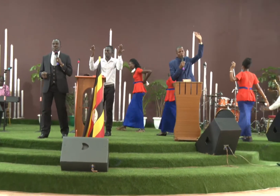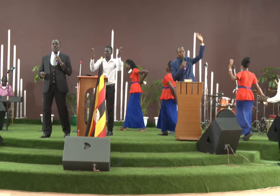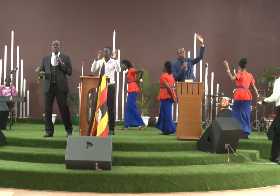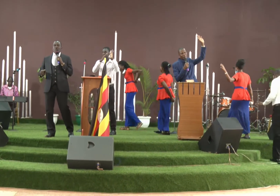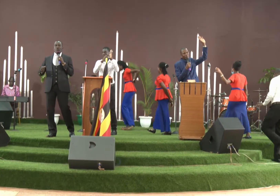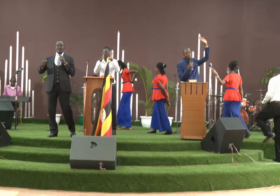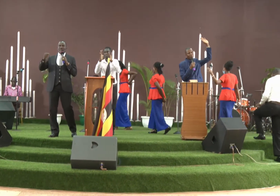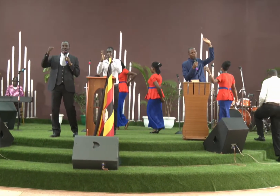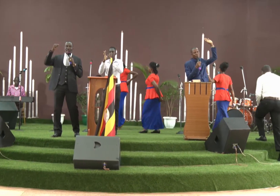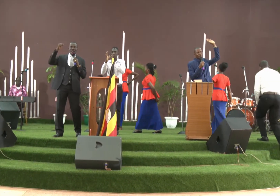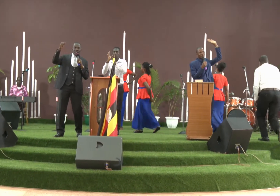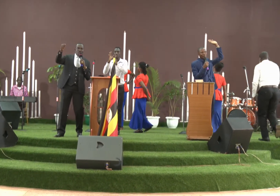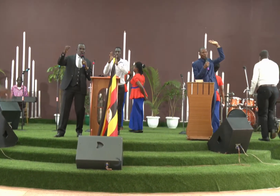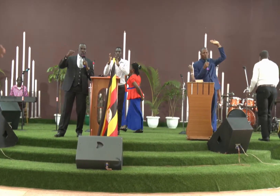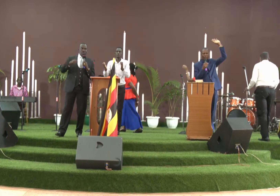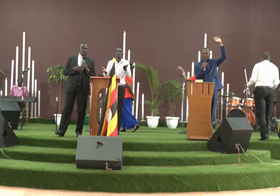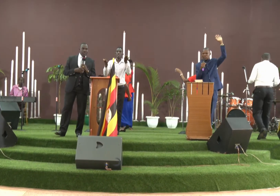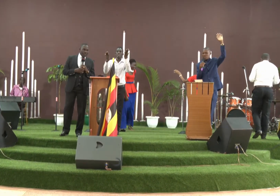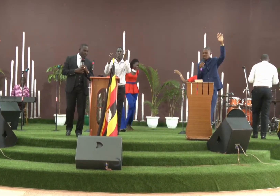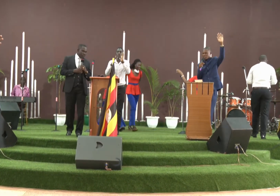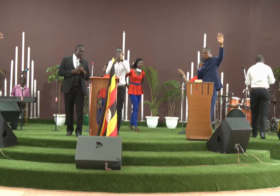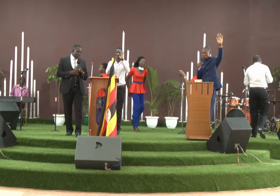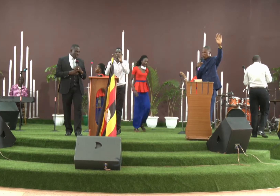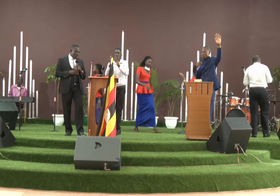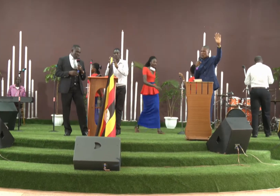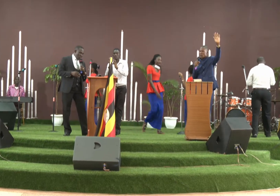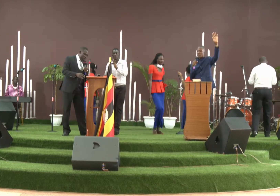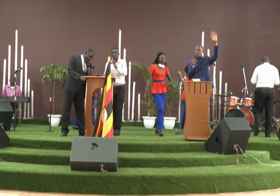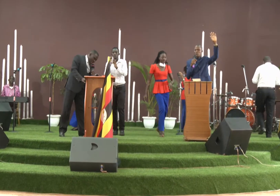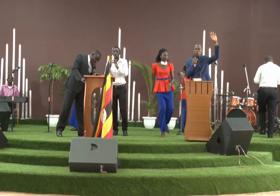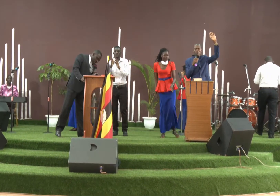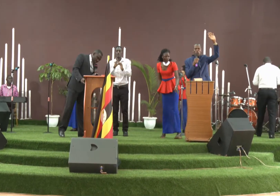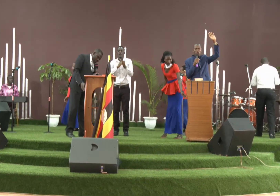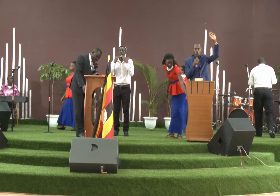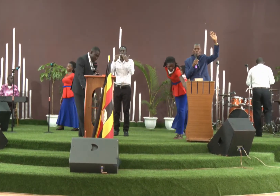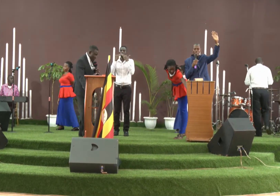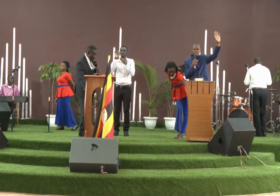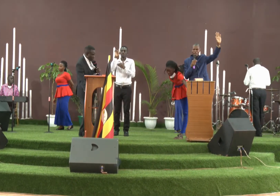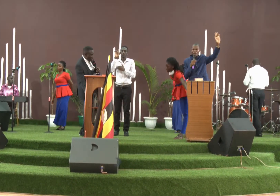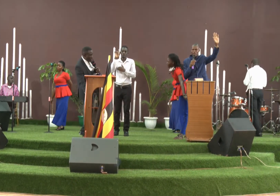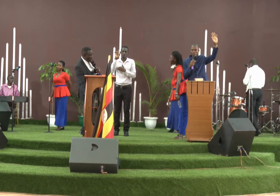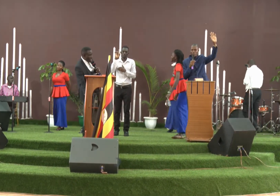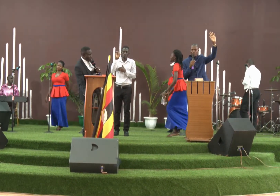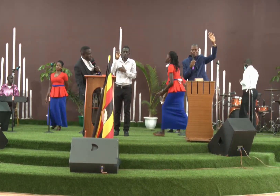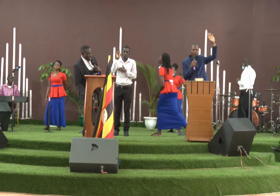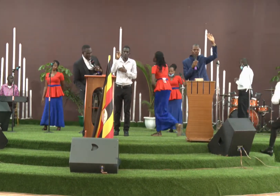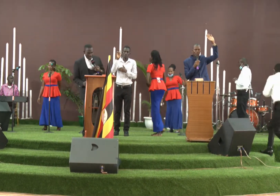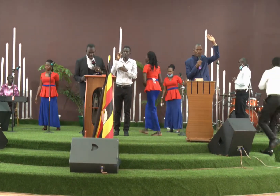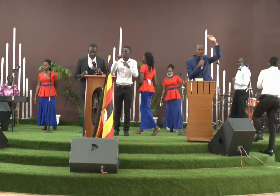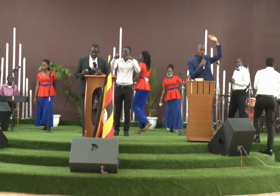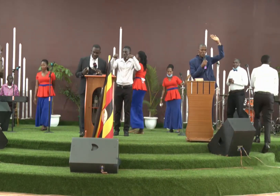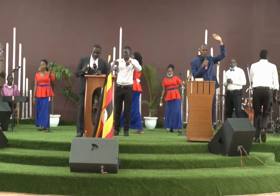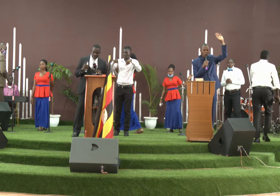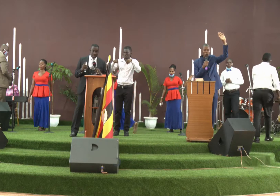Yesu. Dobozi dene Yesu. Yesu. Nkwebaza. Nkwebaza. Olunaku lwa